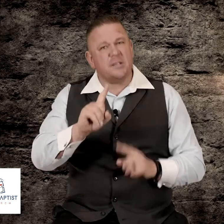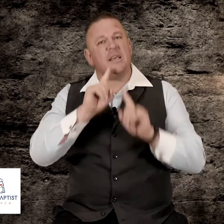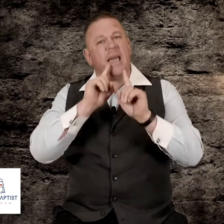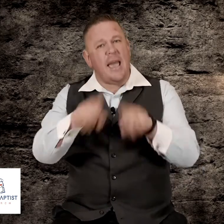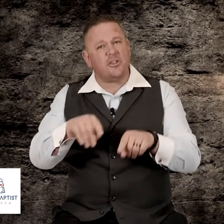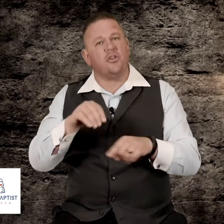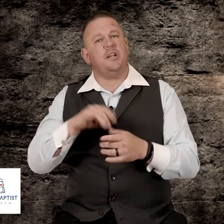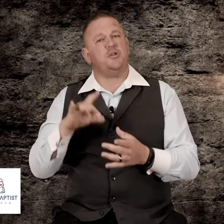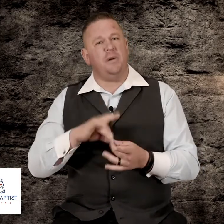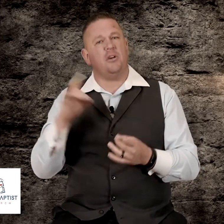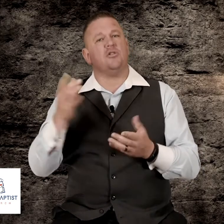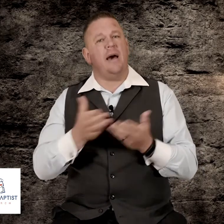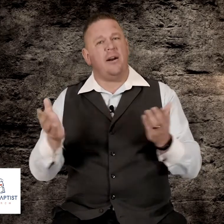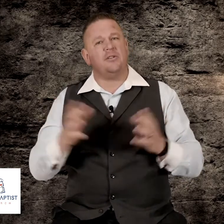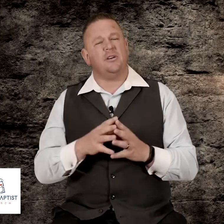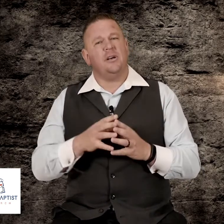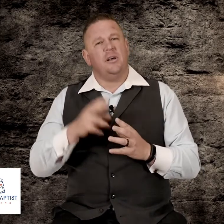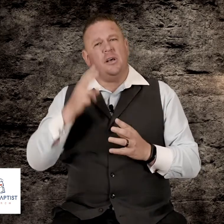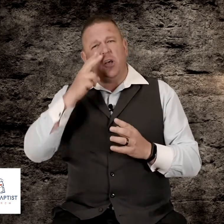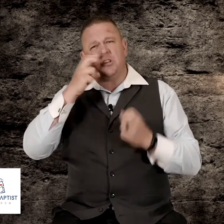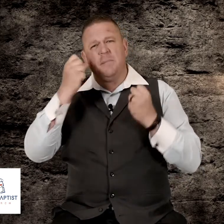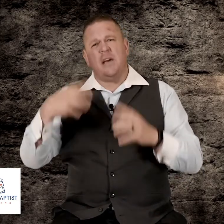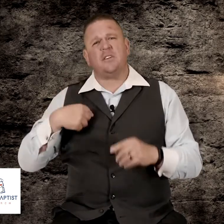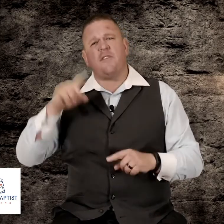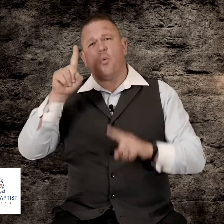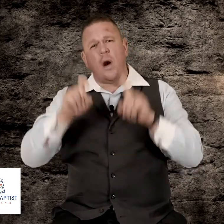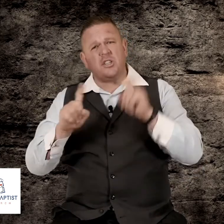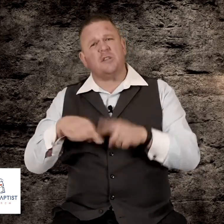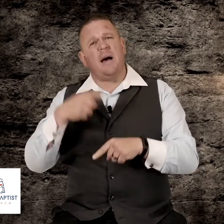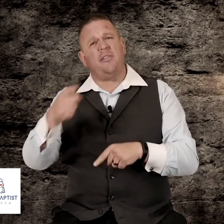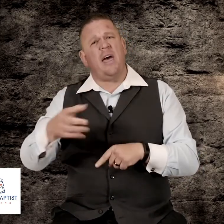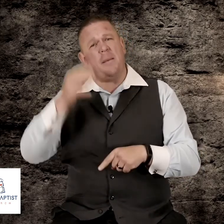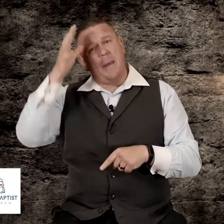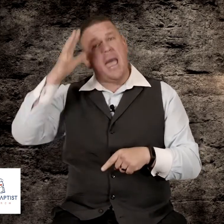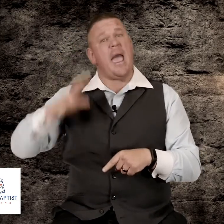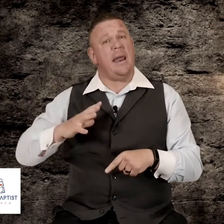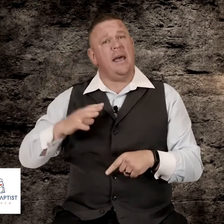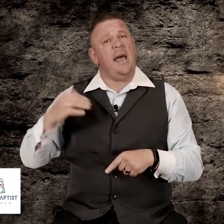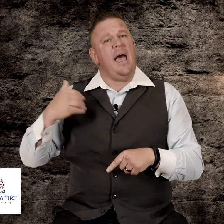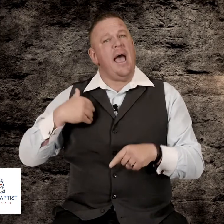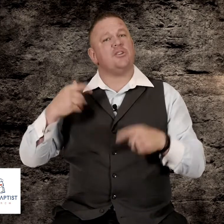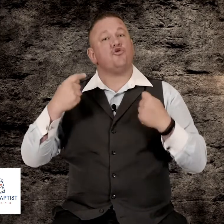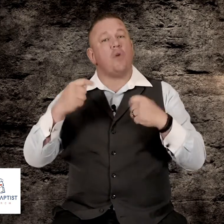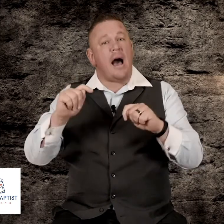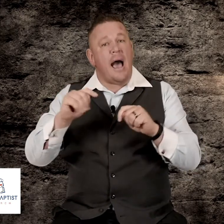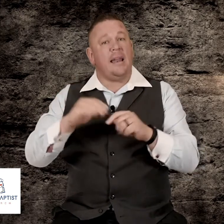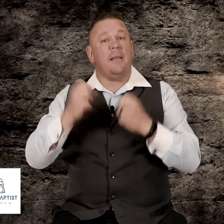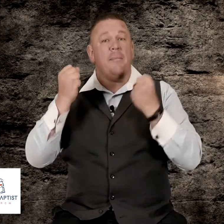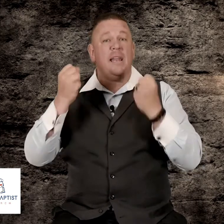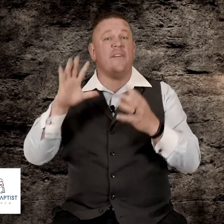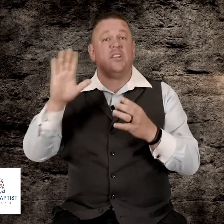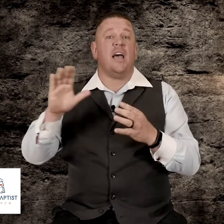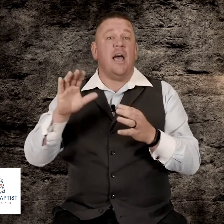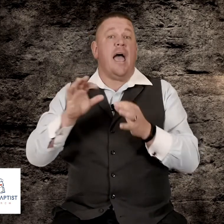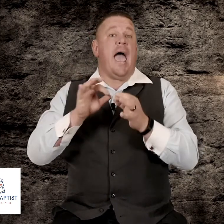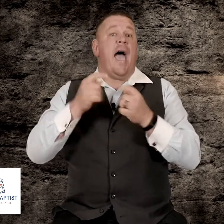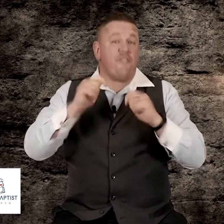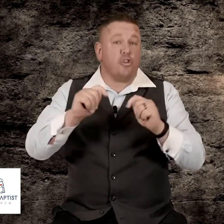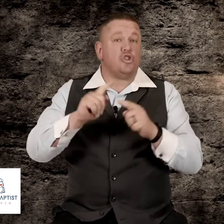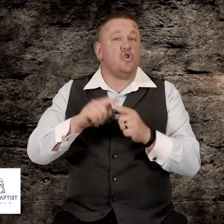the answer in spiritual matters. You see, many of us have questions about that, and man has tried in many of its efforts to